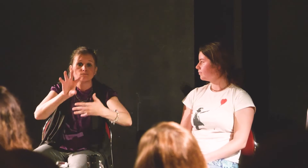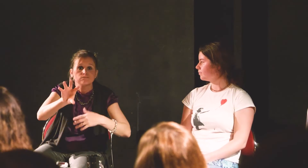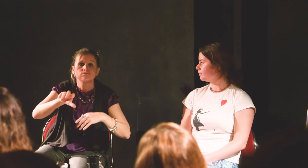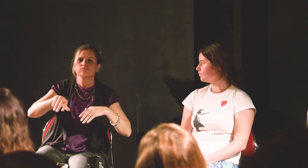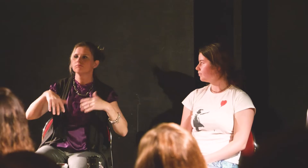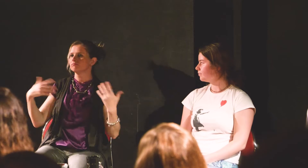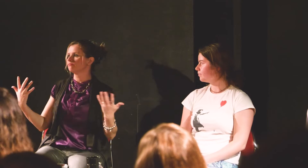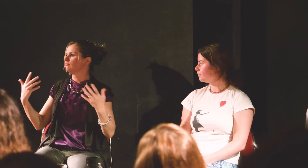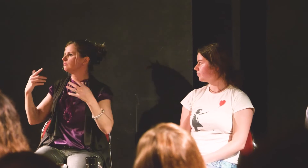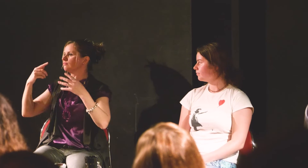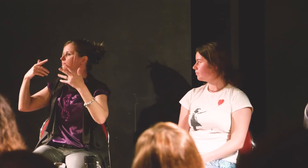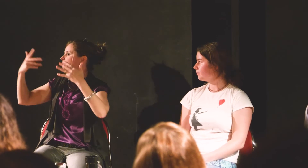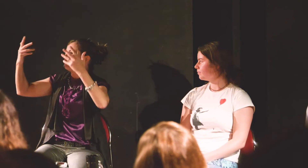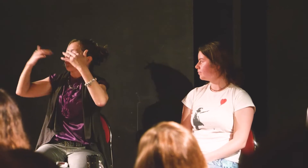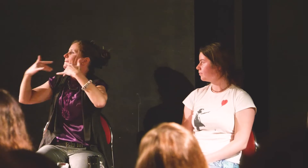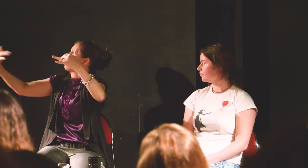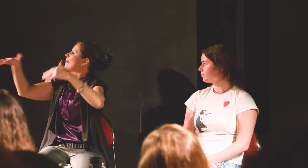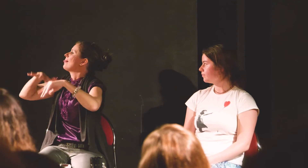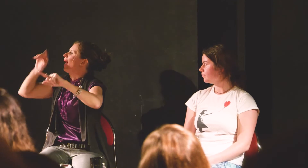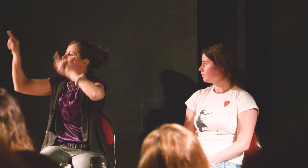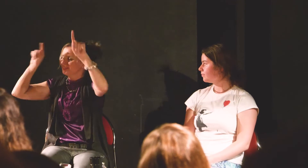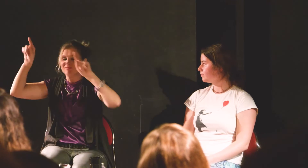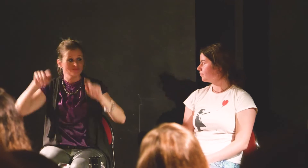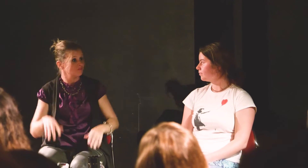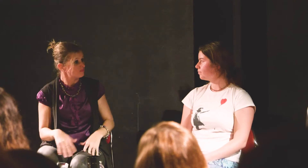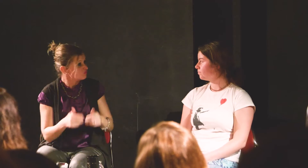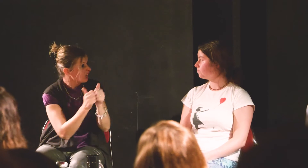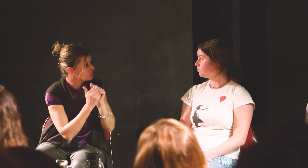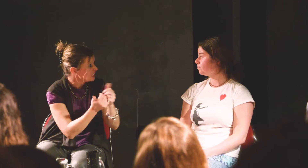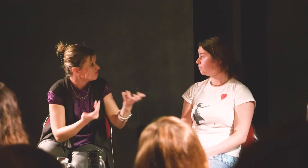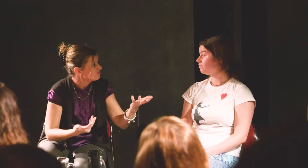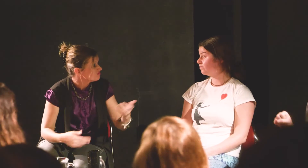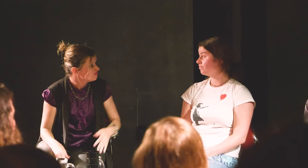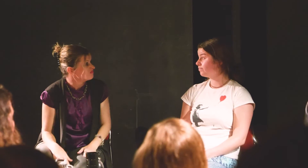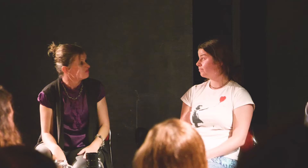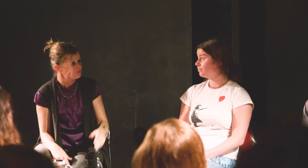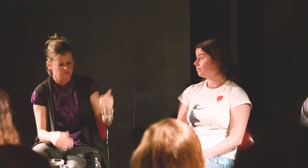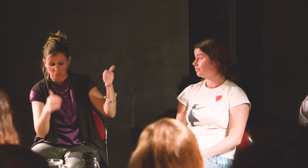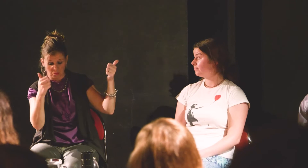information that is visual. Anywhere in the public arena, would you guys agree with that? Yes.